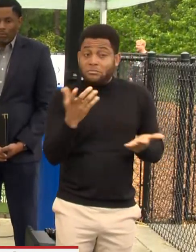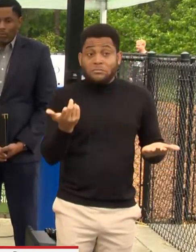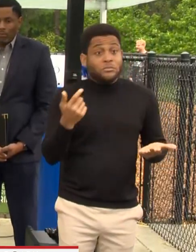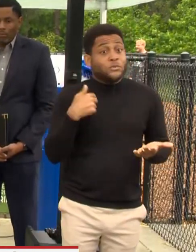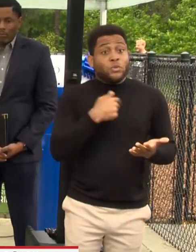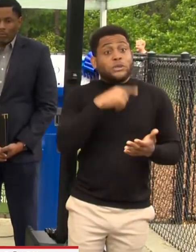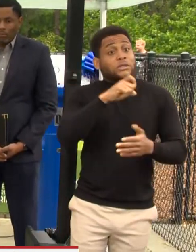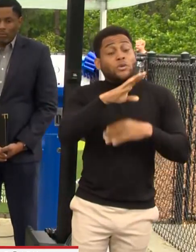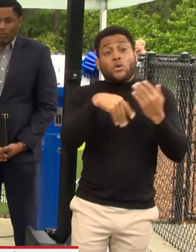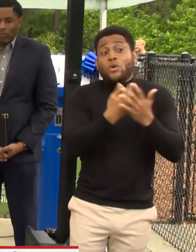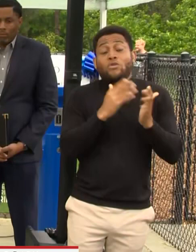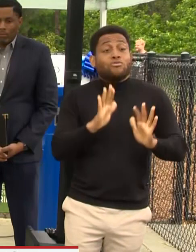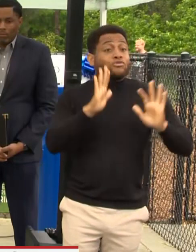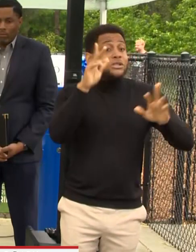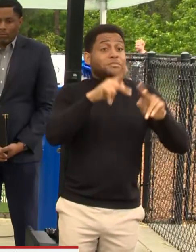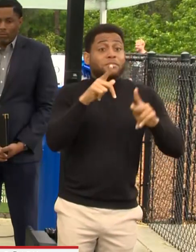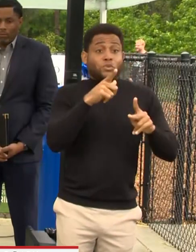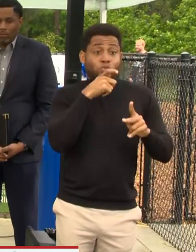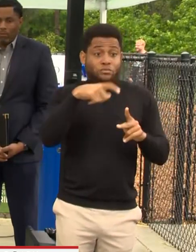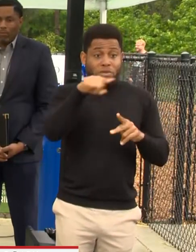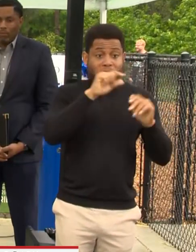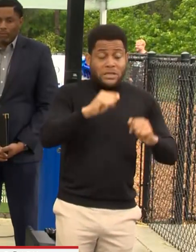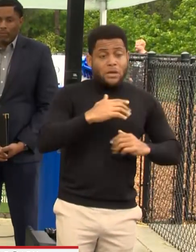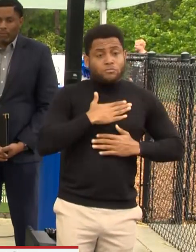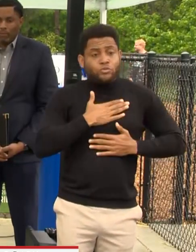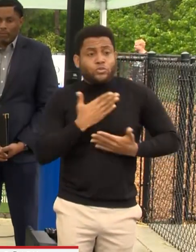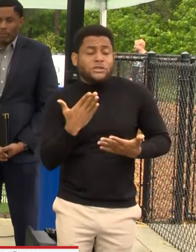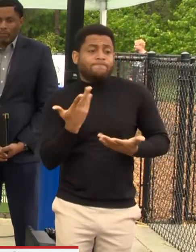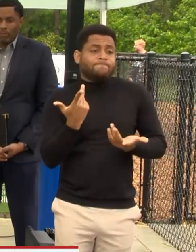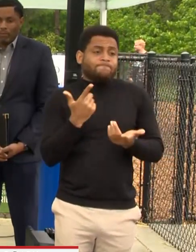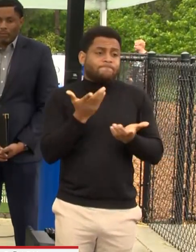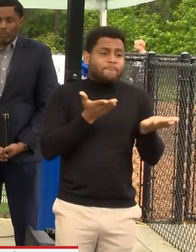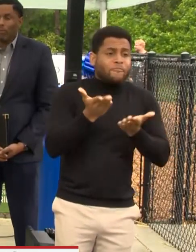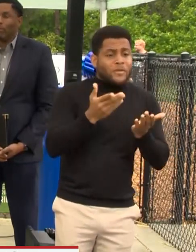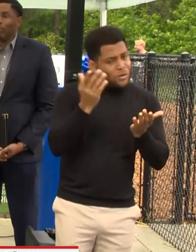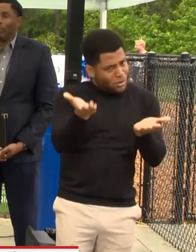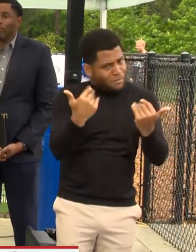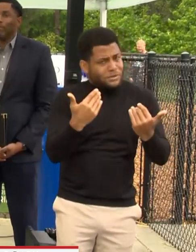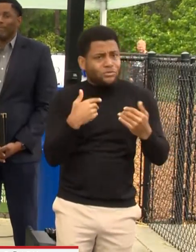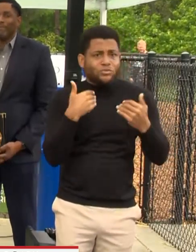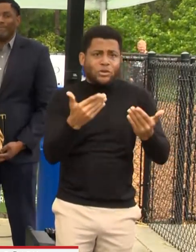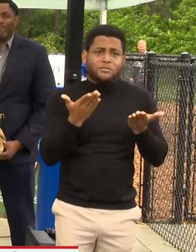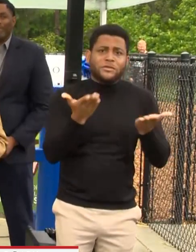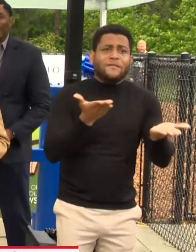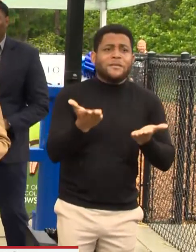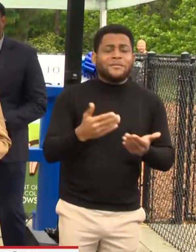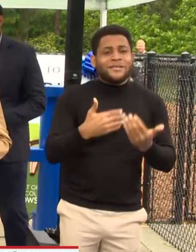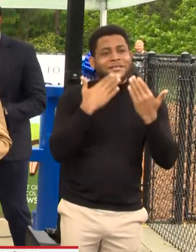who are willing to serve. Thank you. Thank you, everybody.